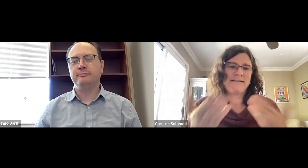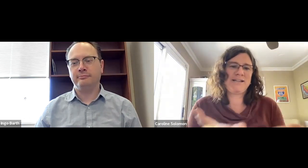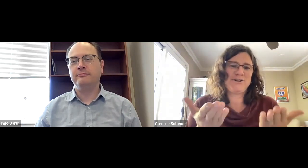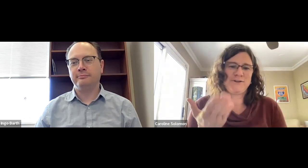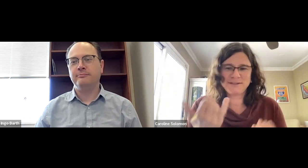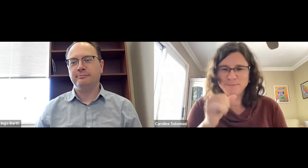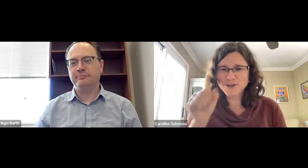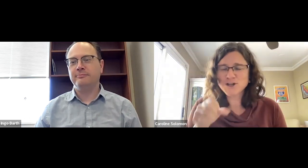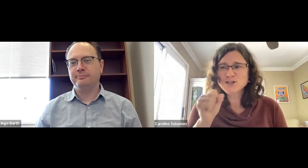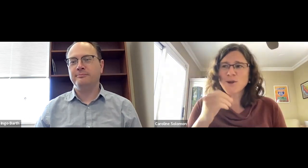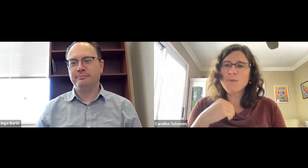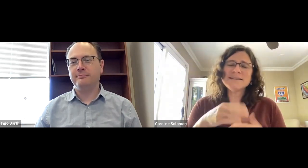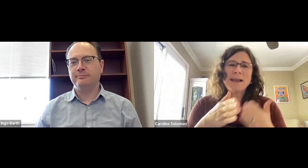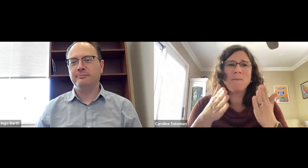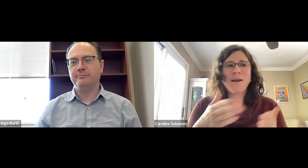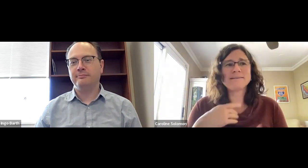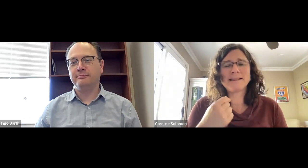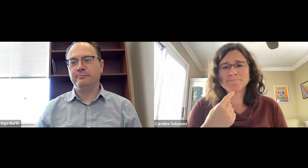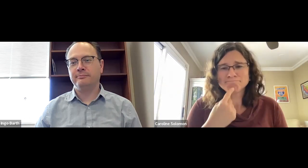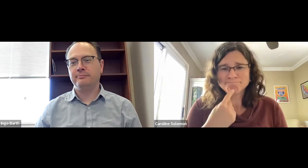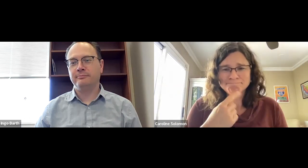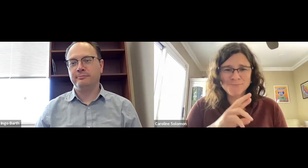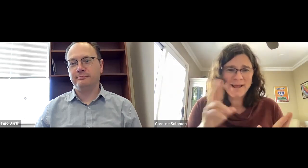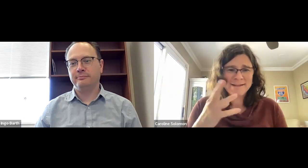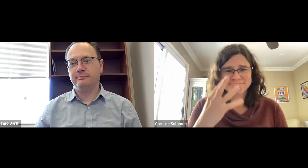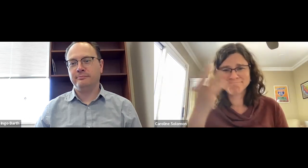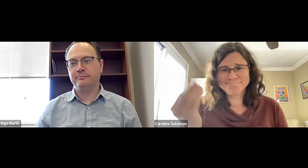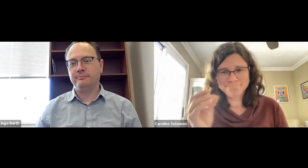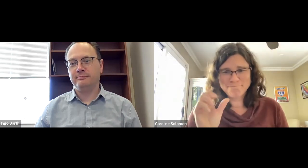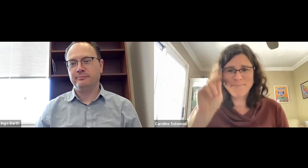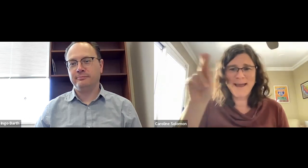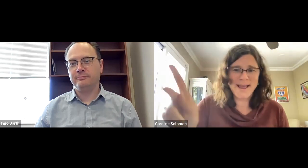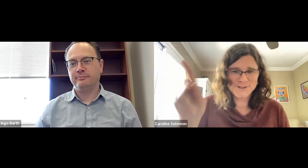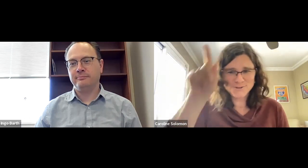has been an incredibly rich experience over the past few meetings. I'm very disappointed that